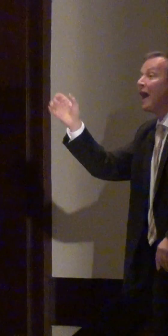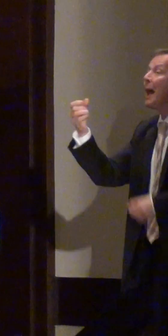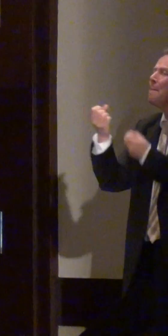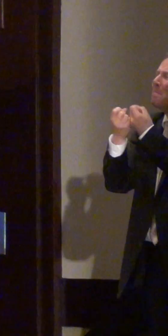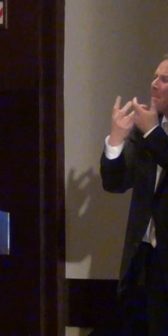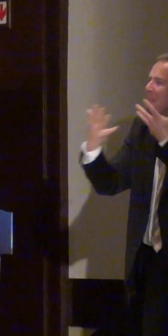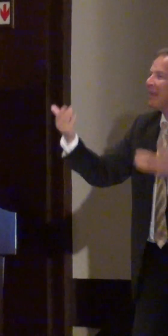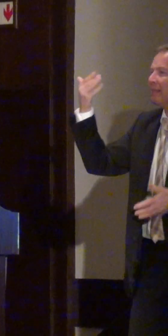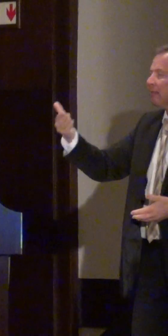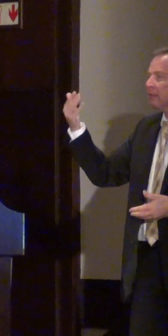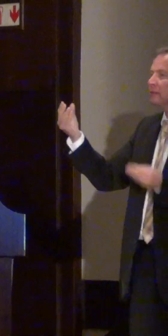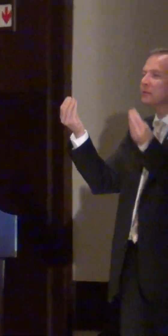often people think that